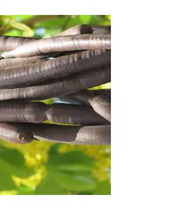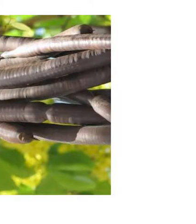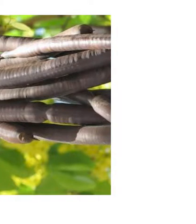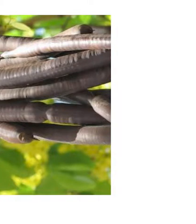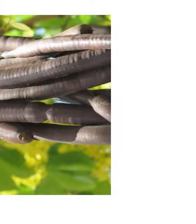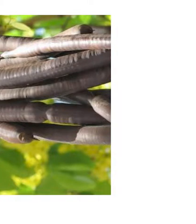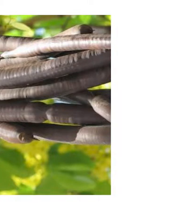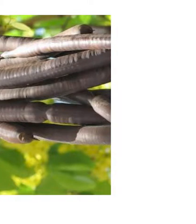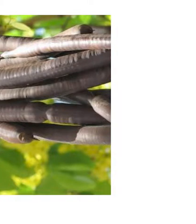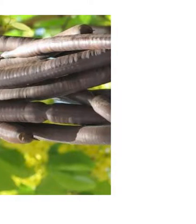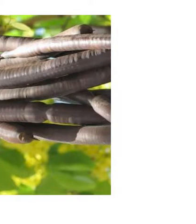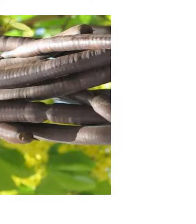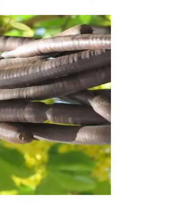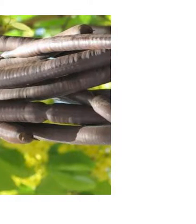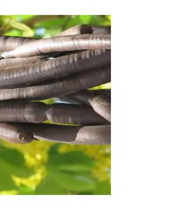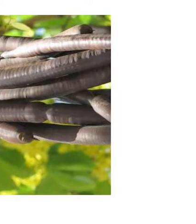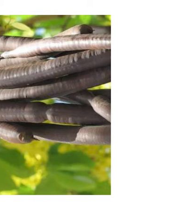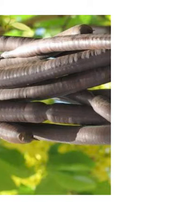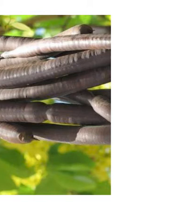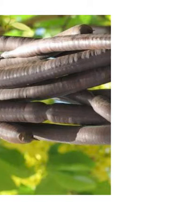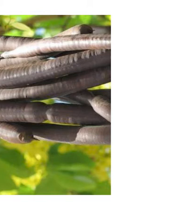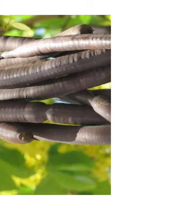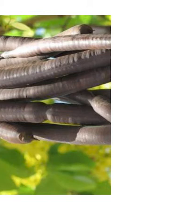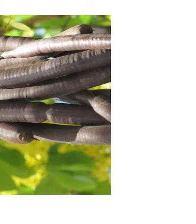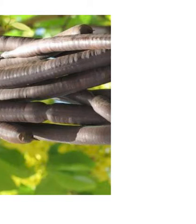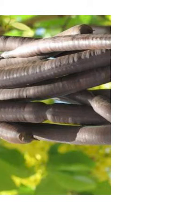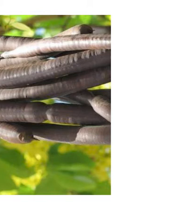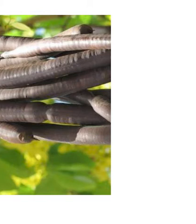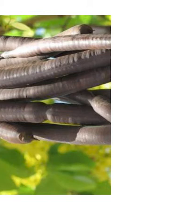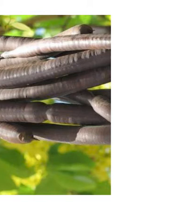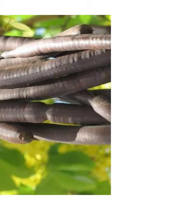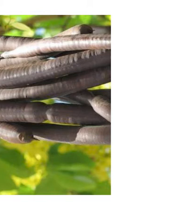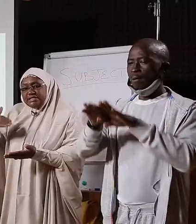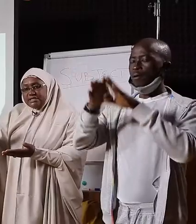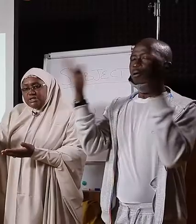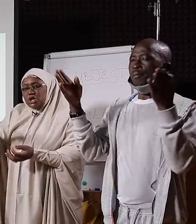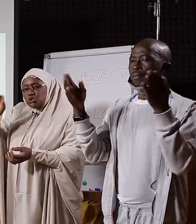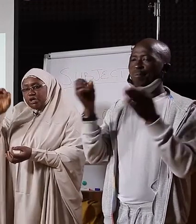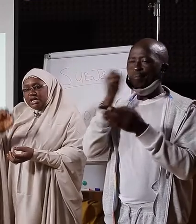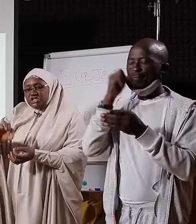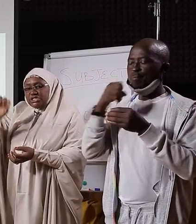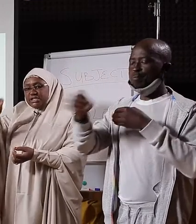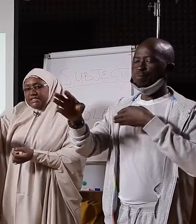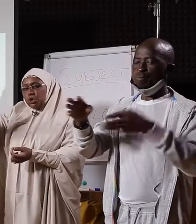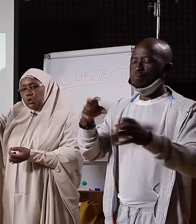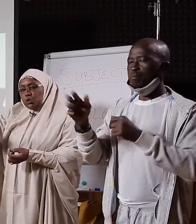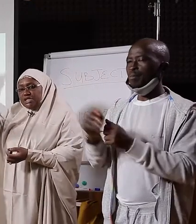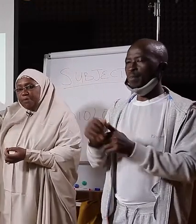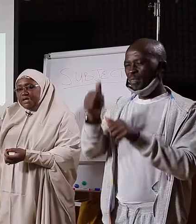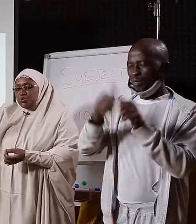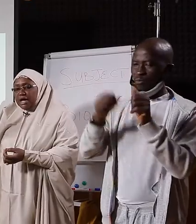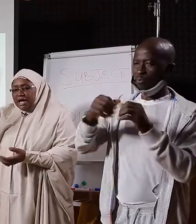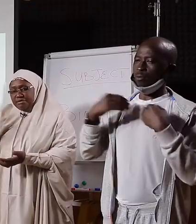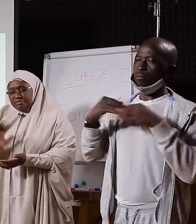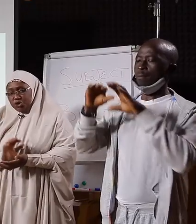watching, we have a diagram of the cassia fruit. So when it ripens, it opens and it releases the seed. So each seed is enclosed